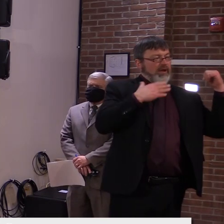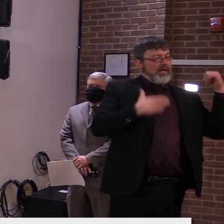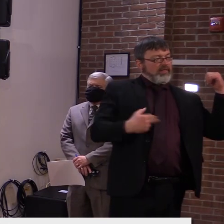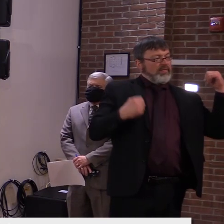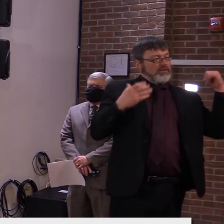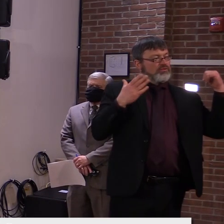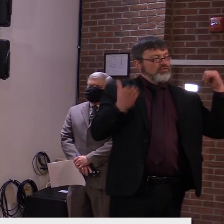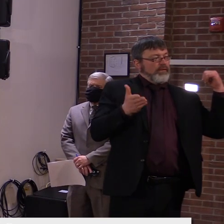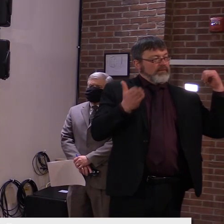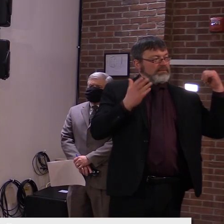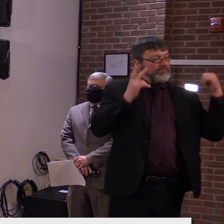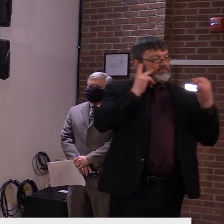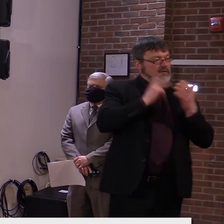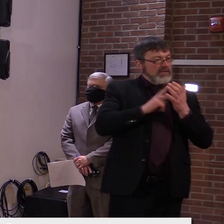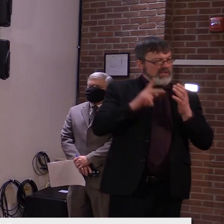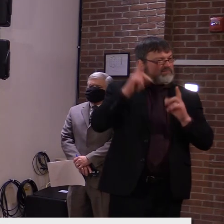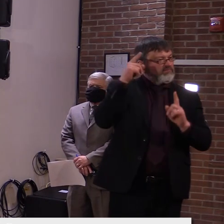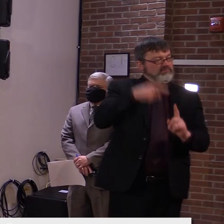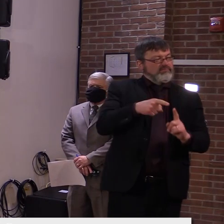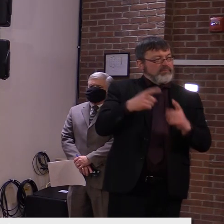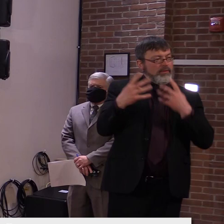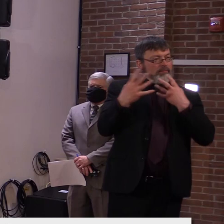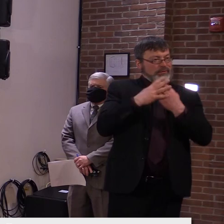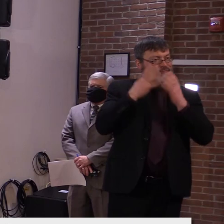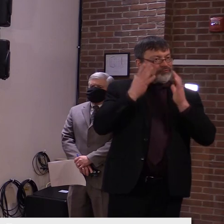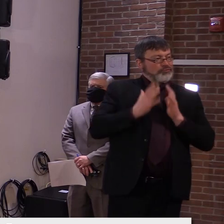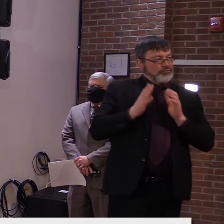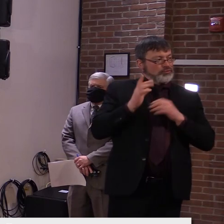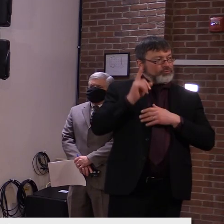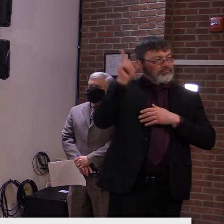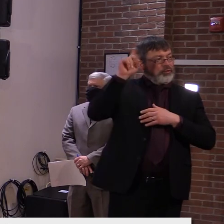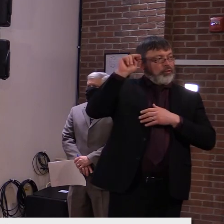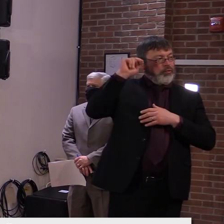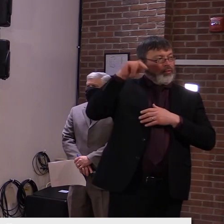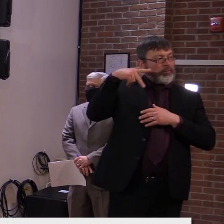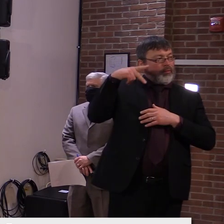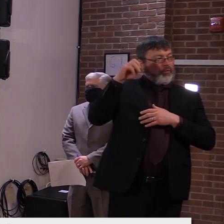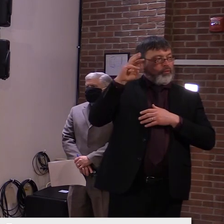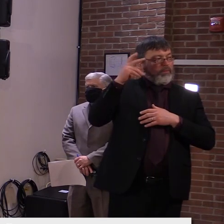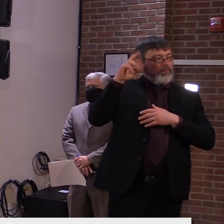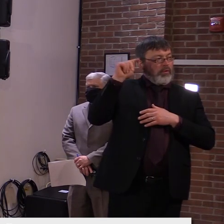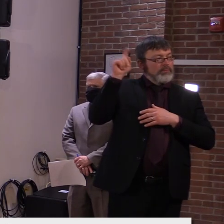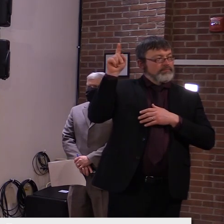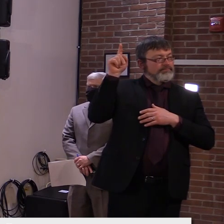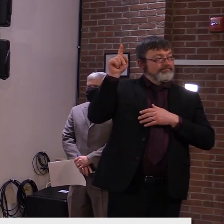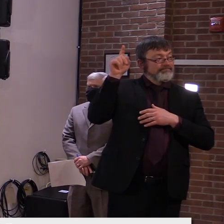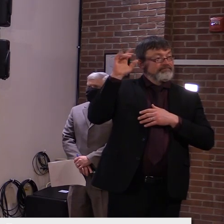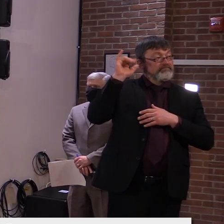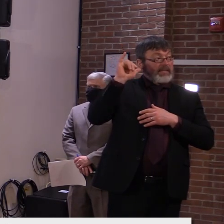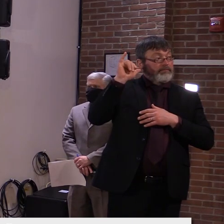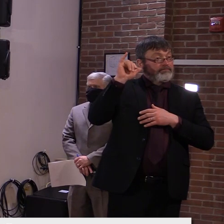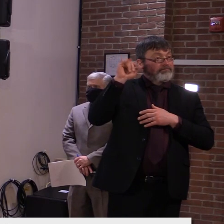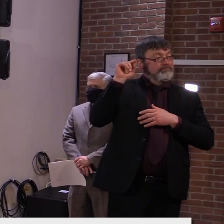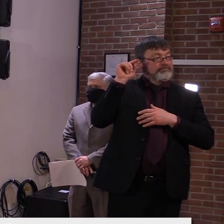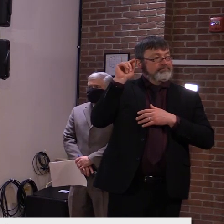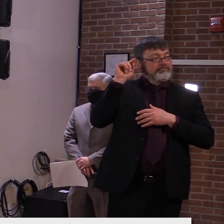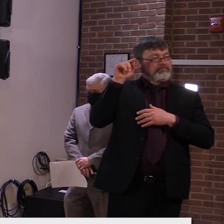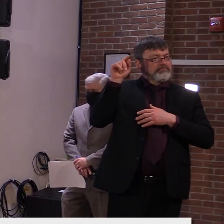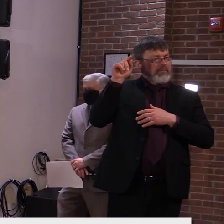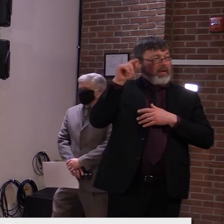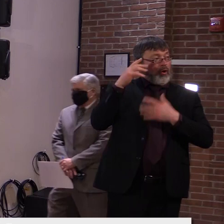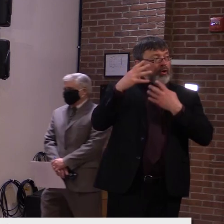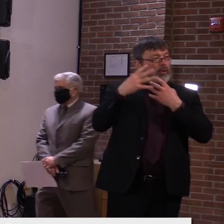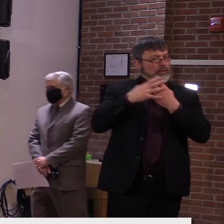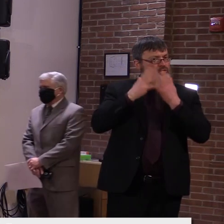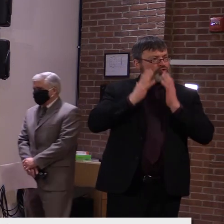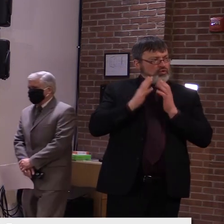conditions related to COVID-19, but are not being hospitalized. Is the same standard for admitting members of the community to a hospital with